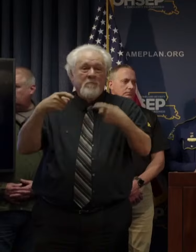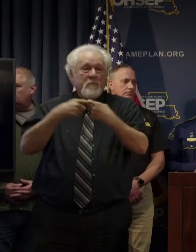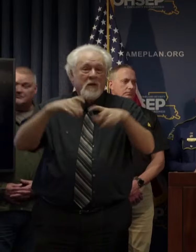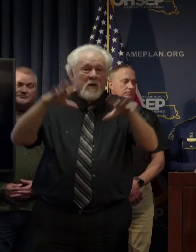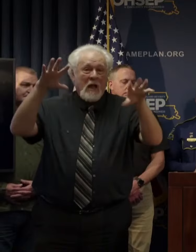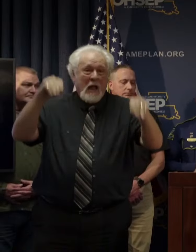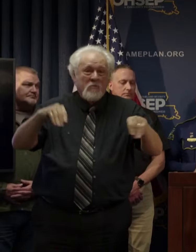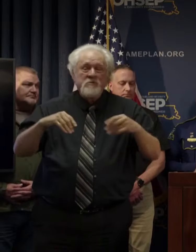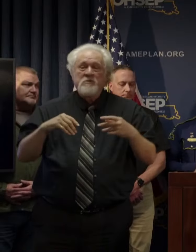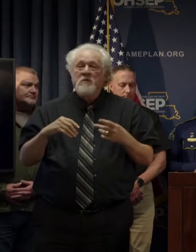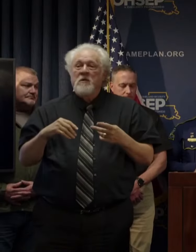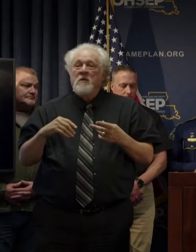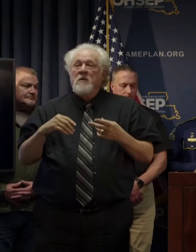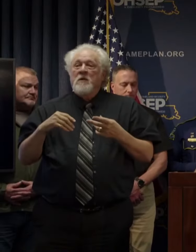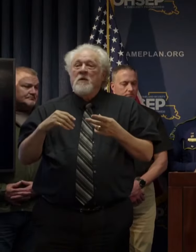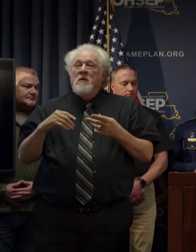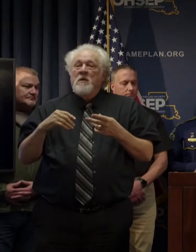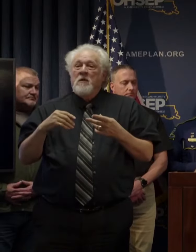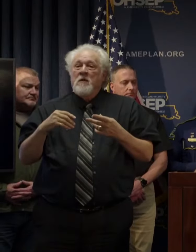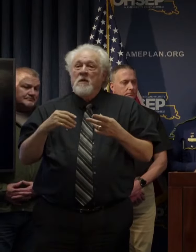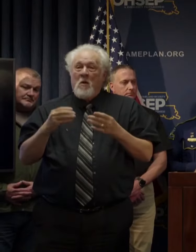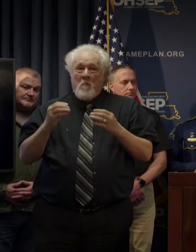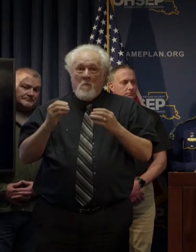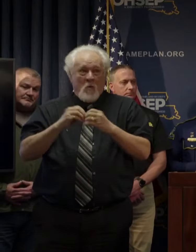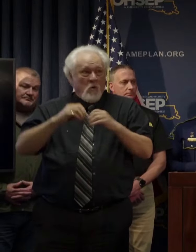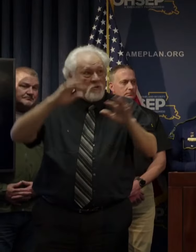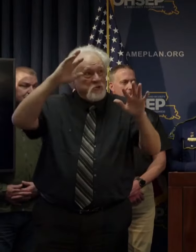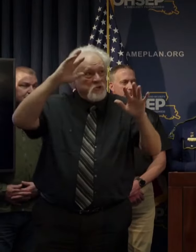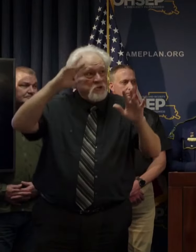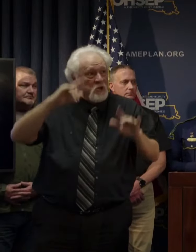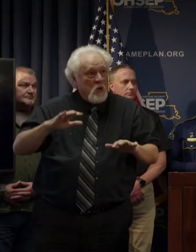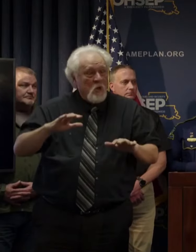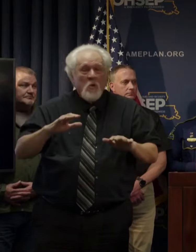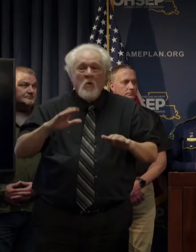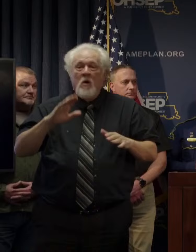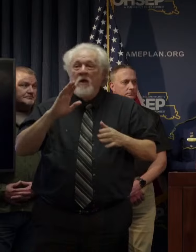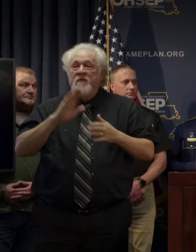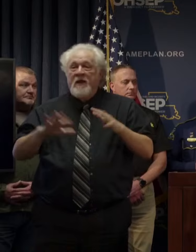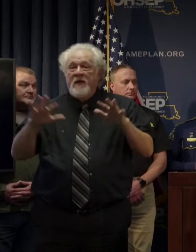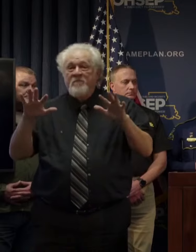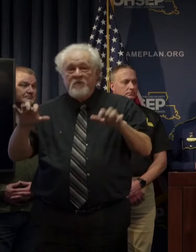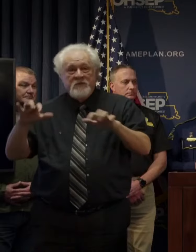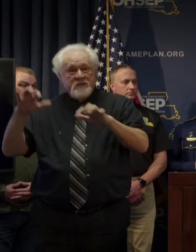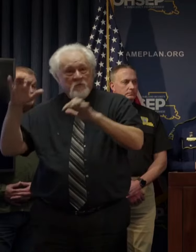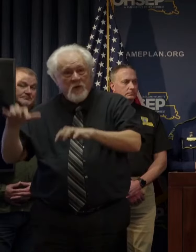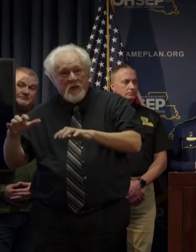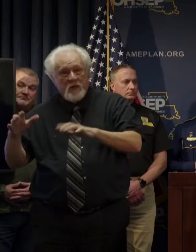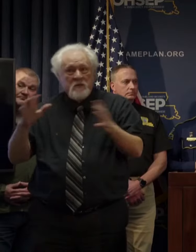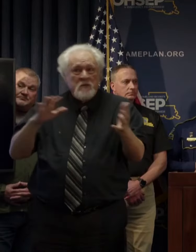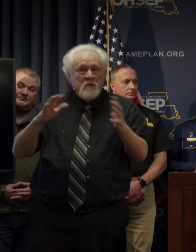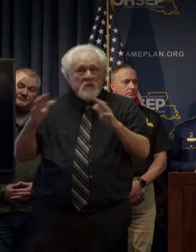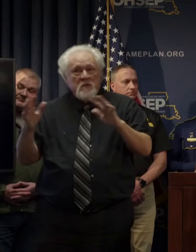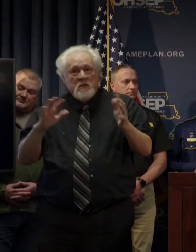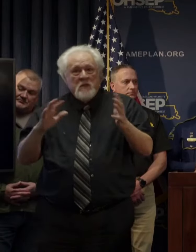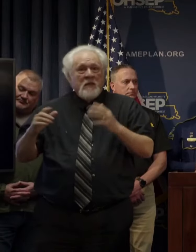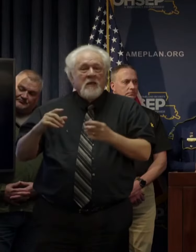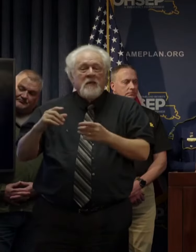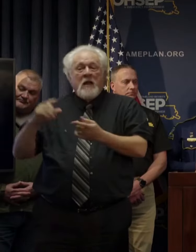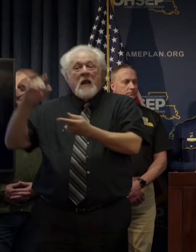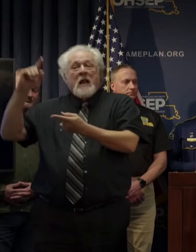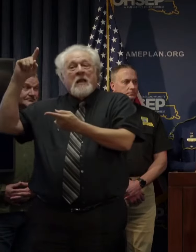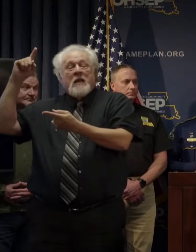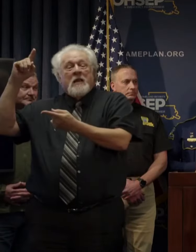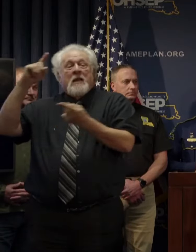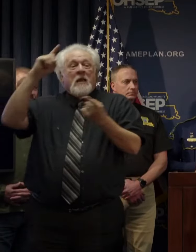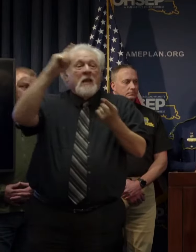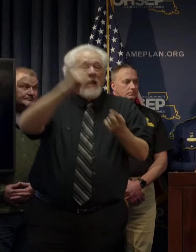The more this is a snow event rather than a freezing rain event certainly lends us to less power outages.